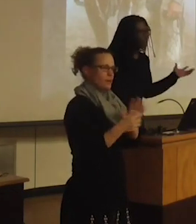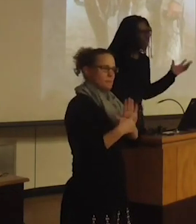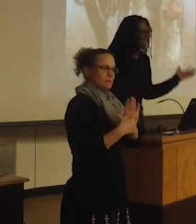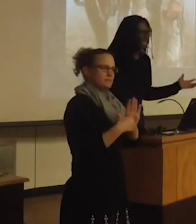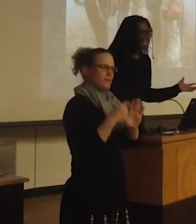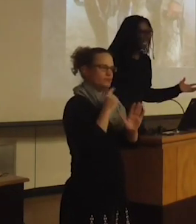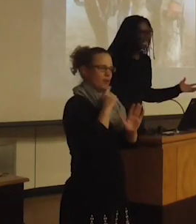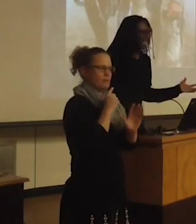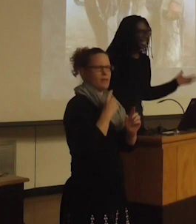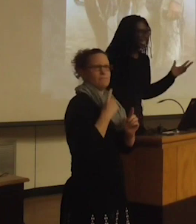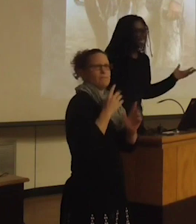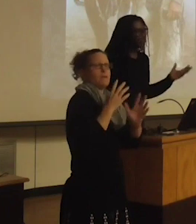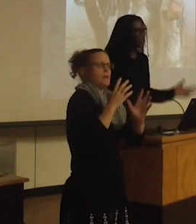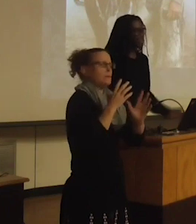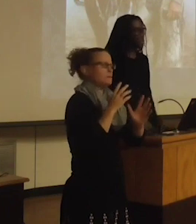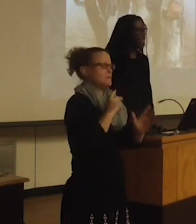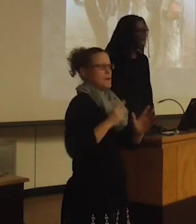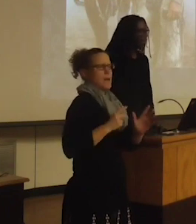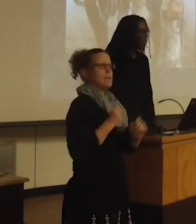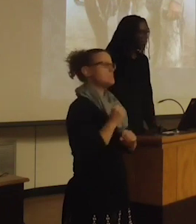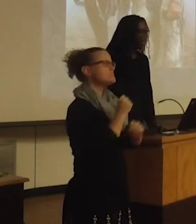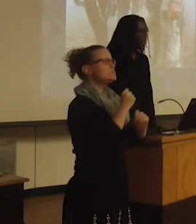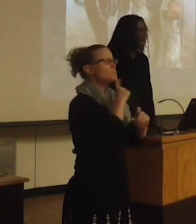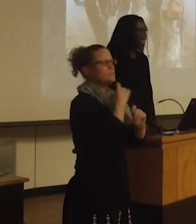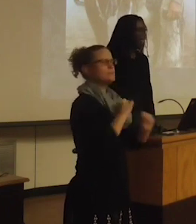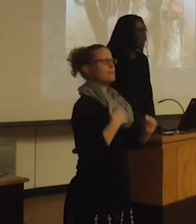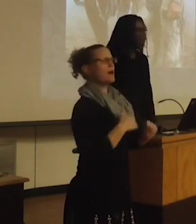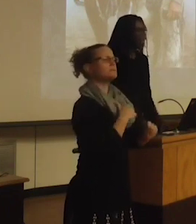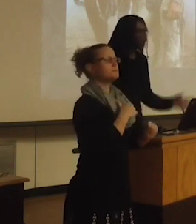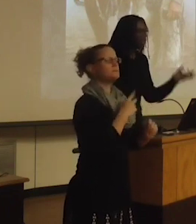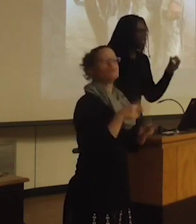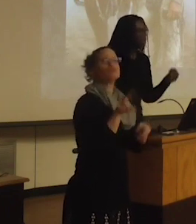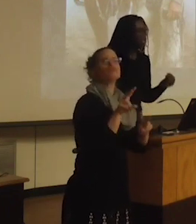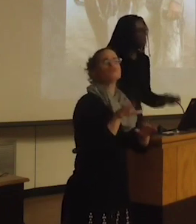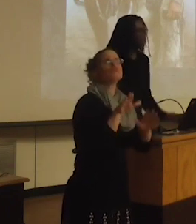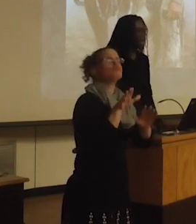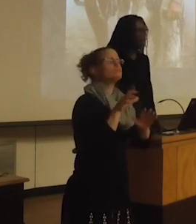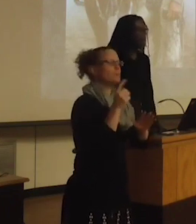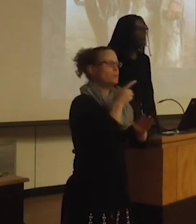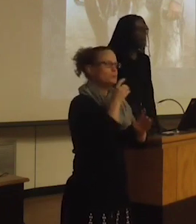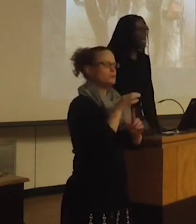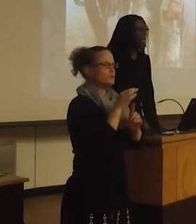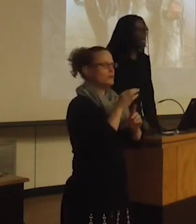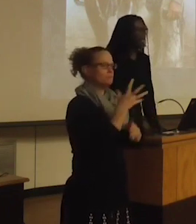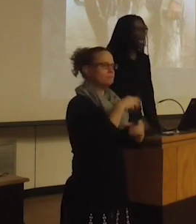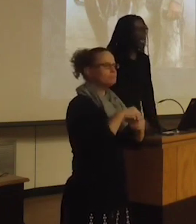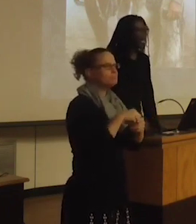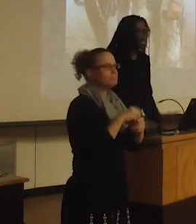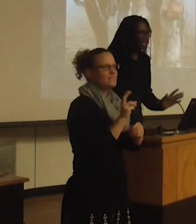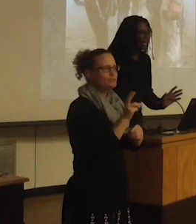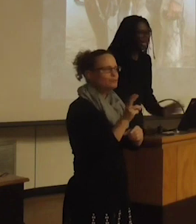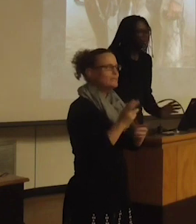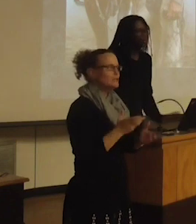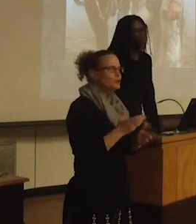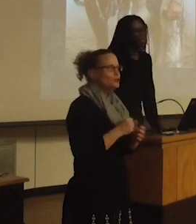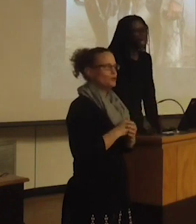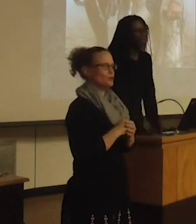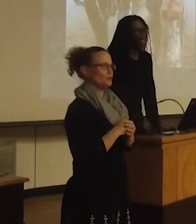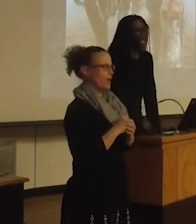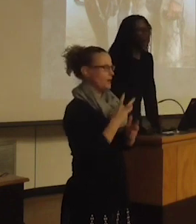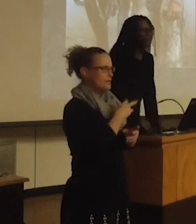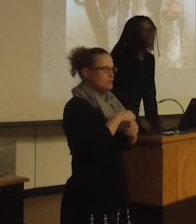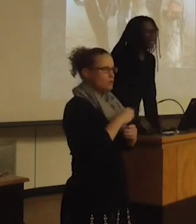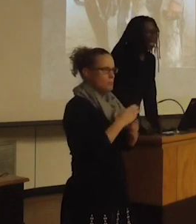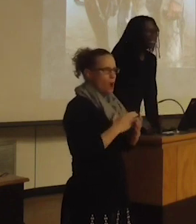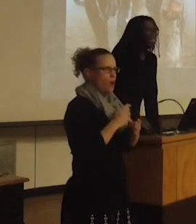of the fabled knight. This is the person that we get to hold up as someone who is a unique part of American history and an integral part